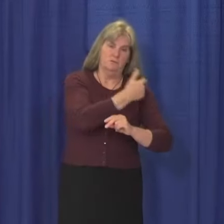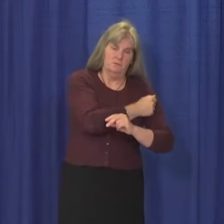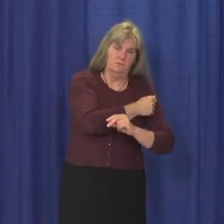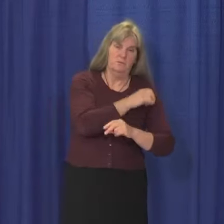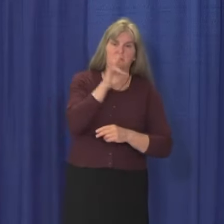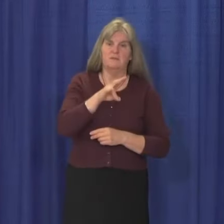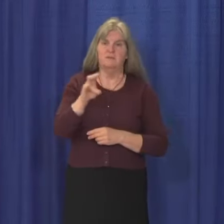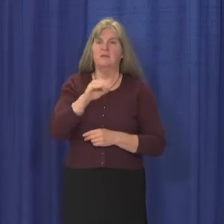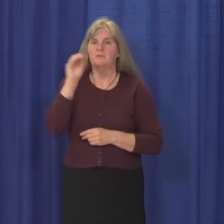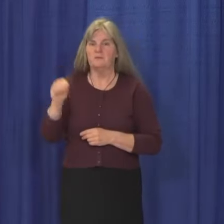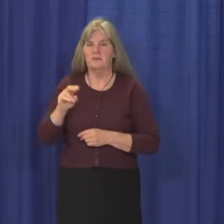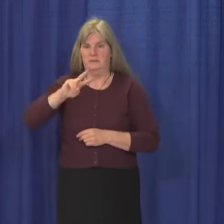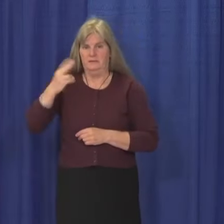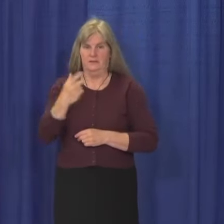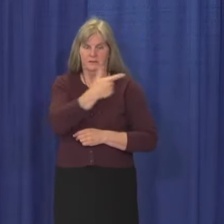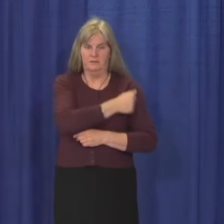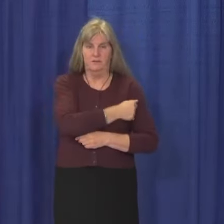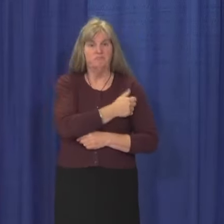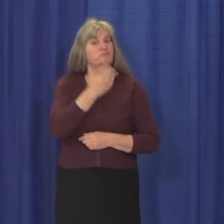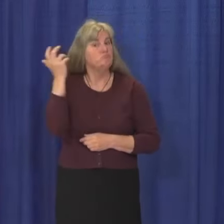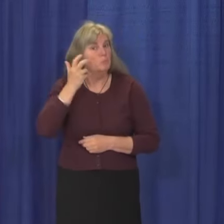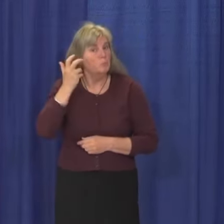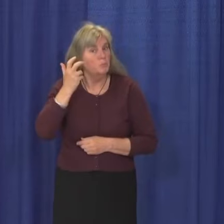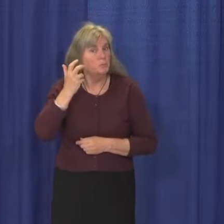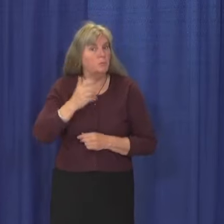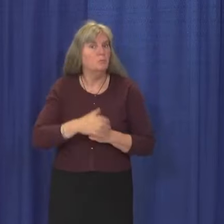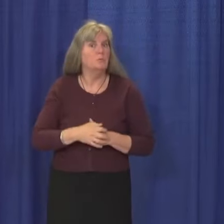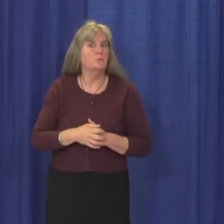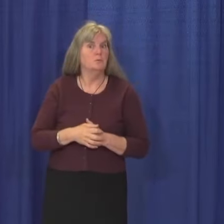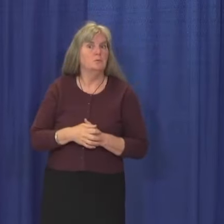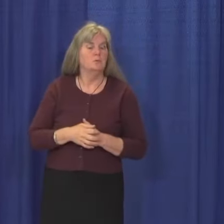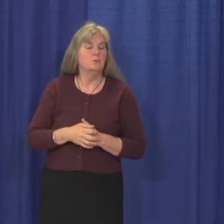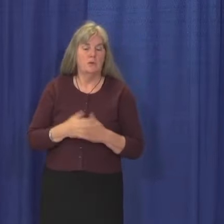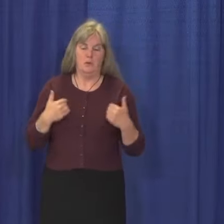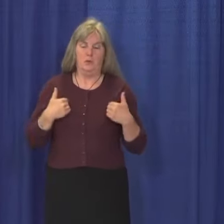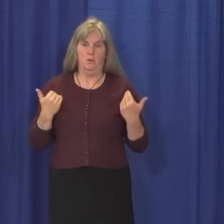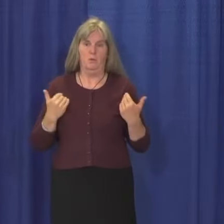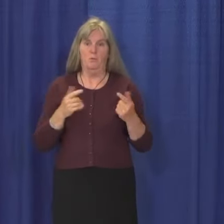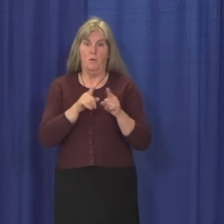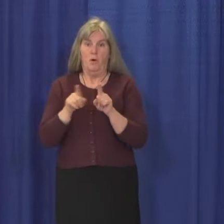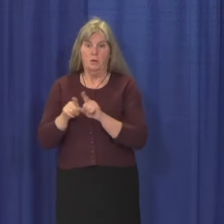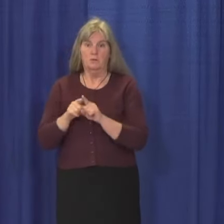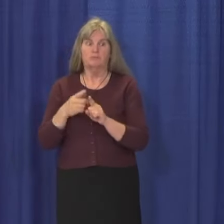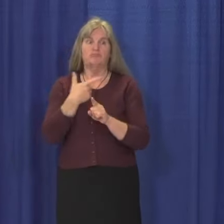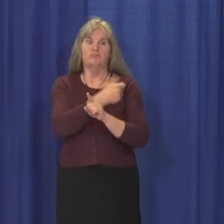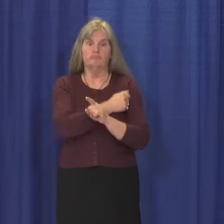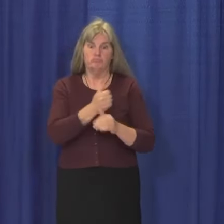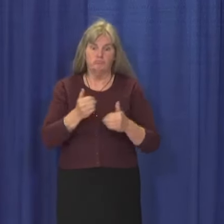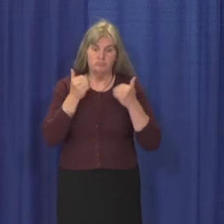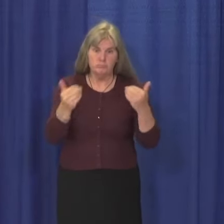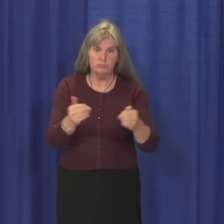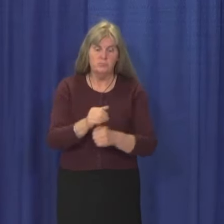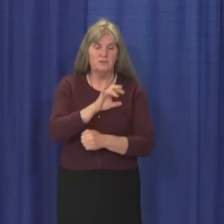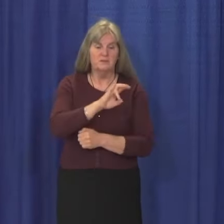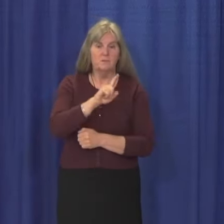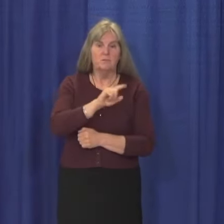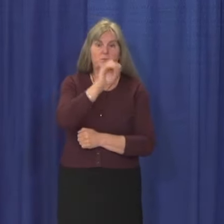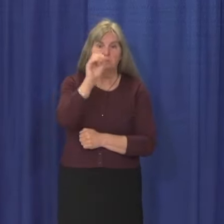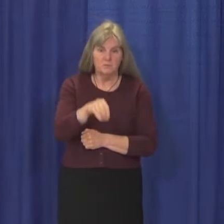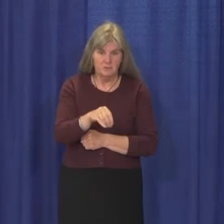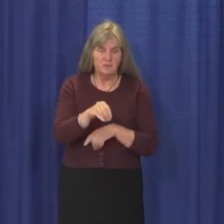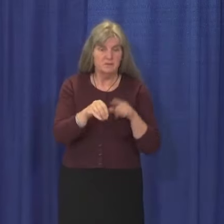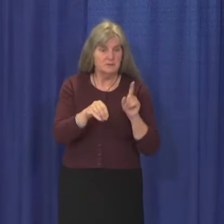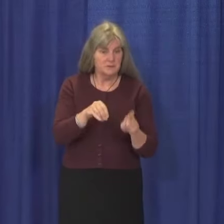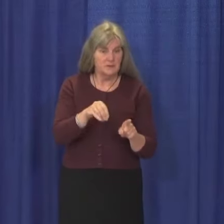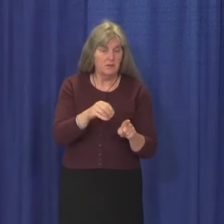shot. And this is phenomenal. And our youth are quickly catching up as well. 71% of